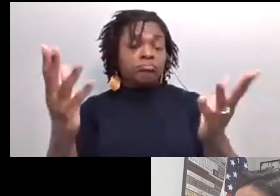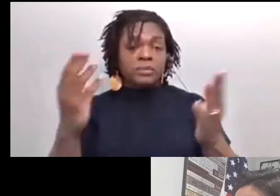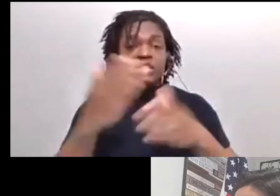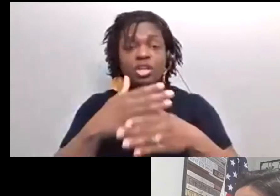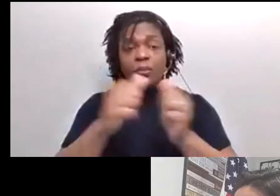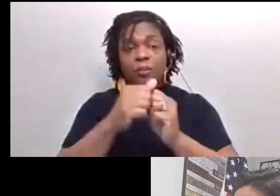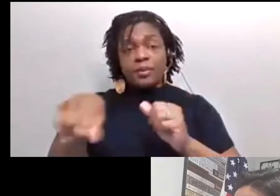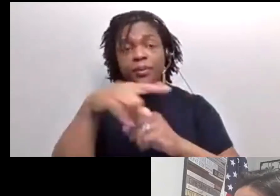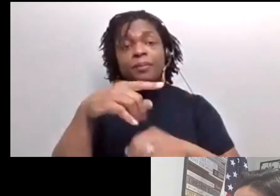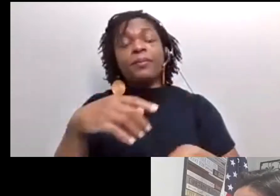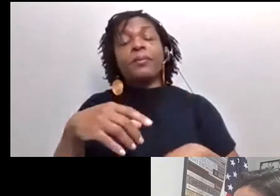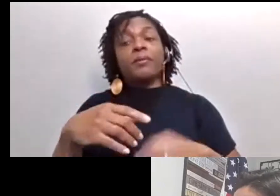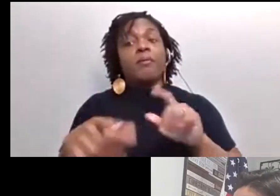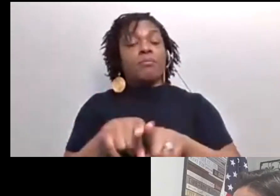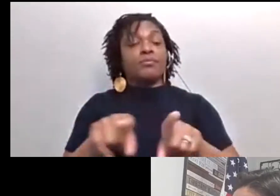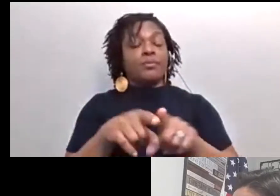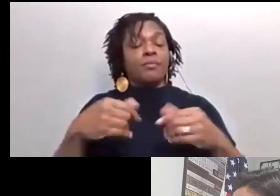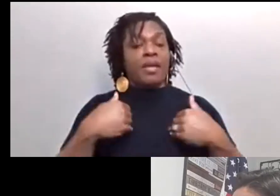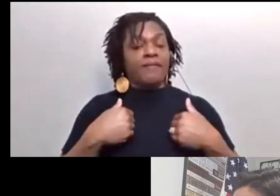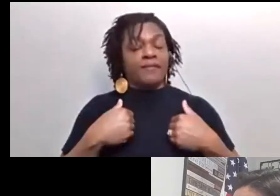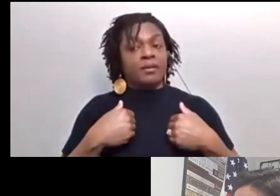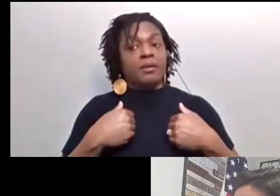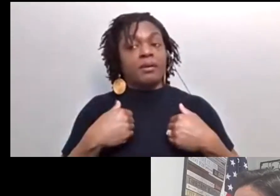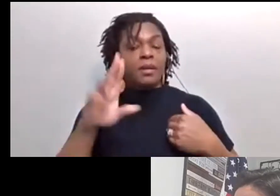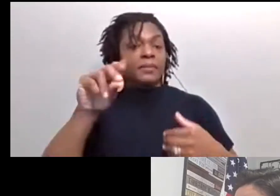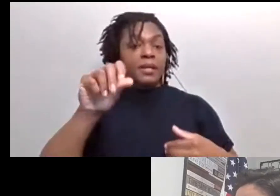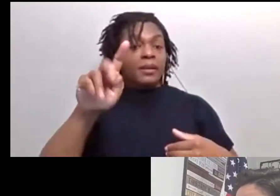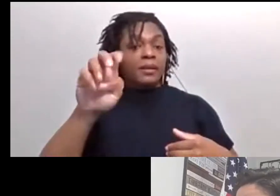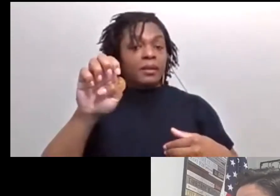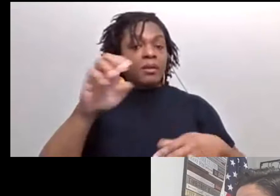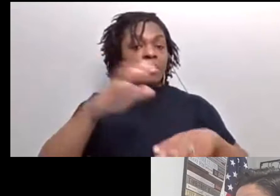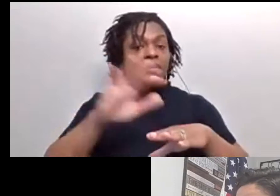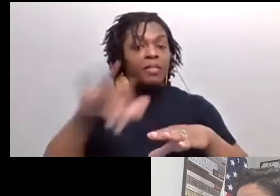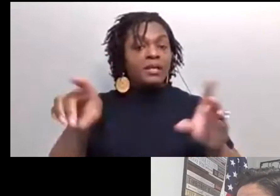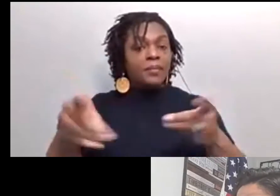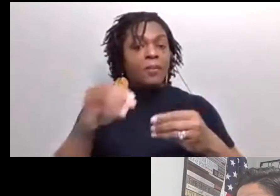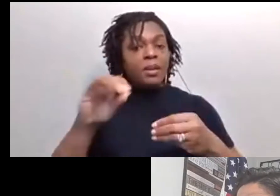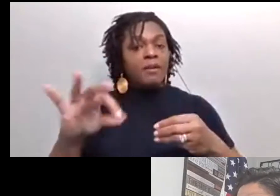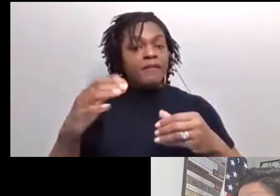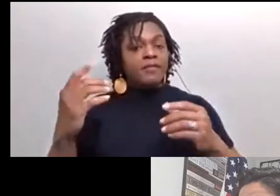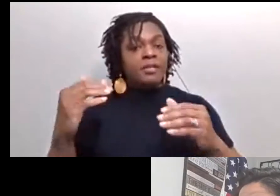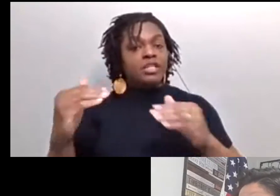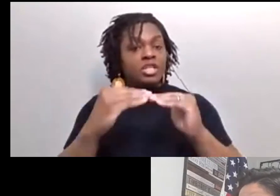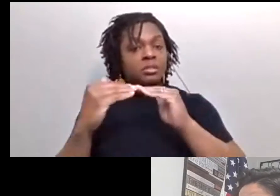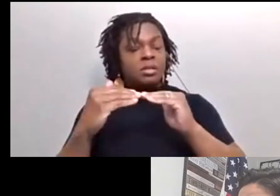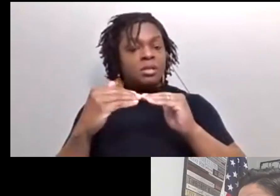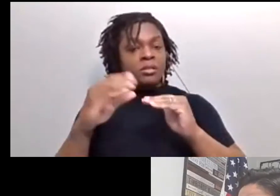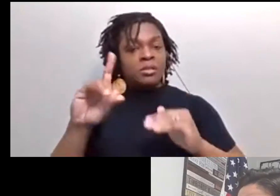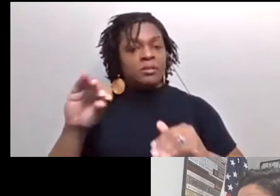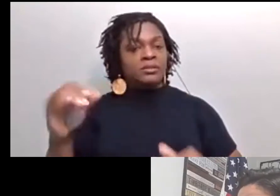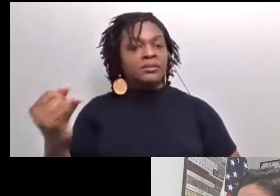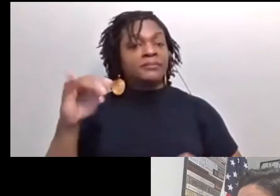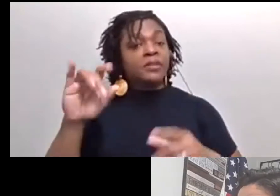also there's just an update on the Department of Justice agreement,